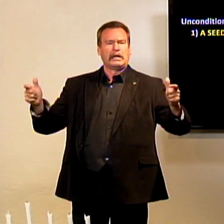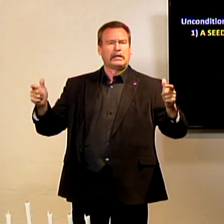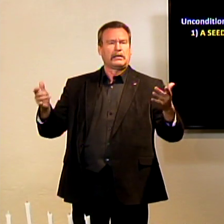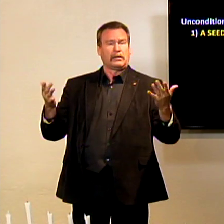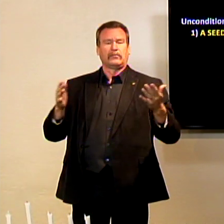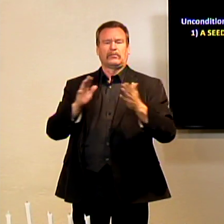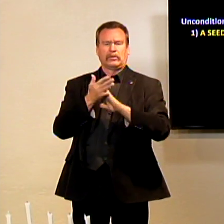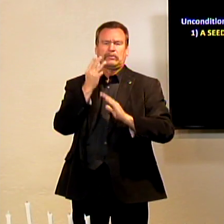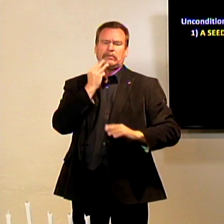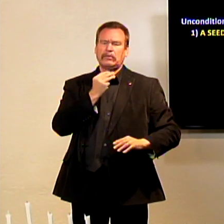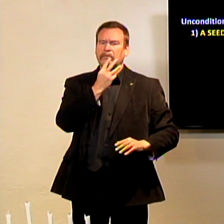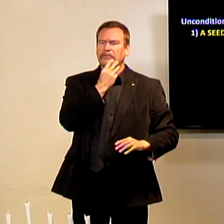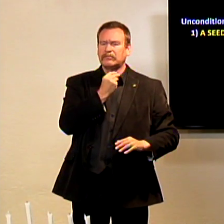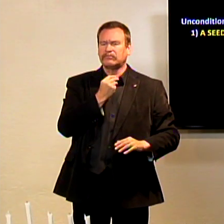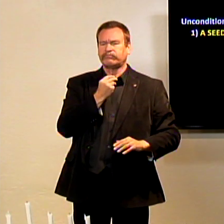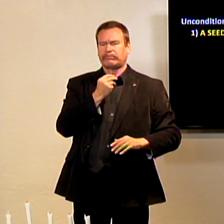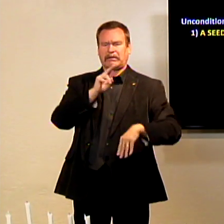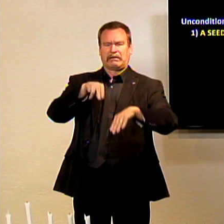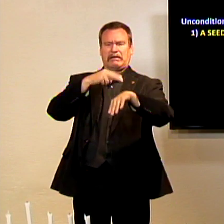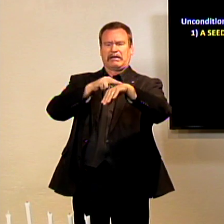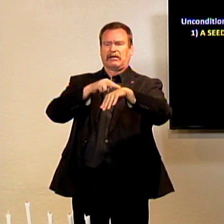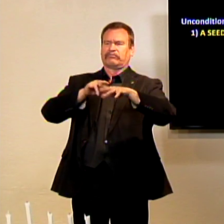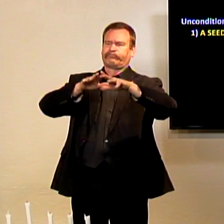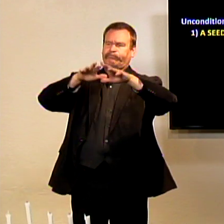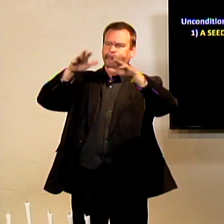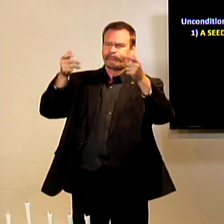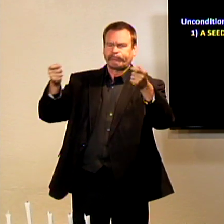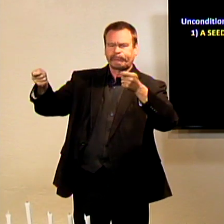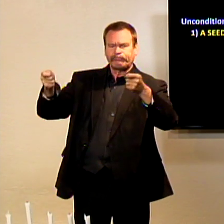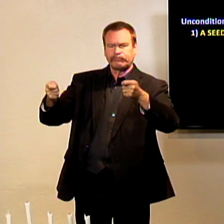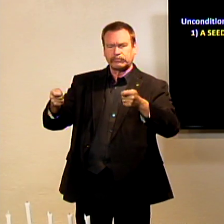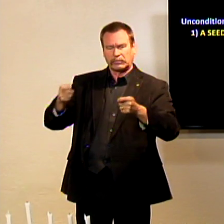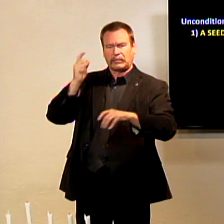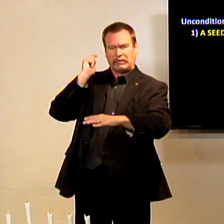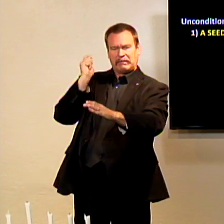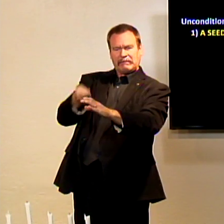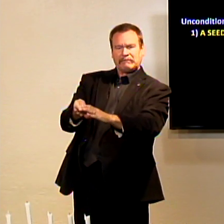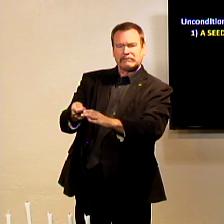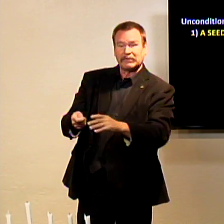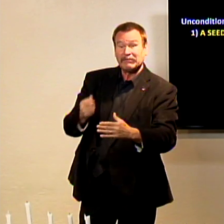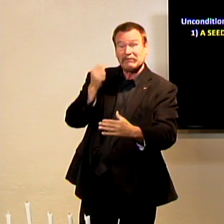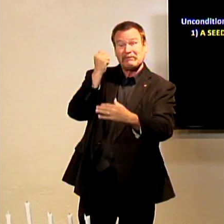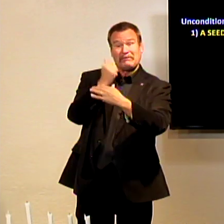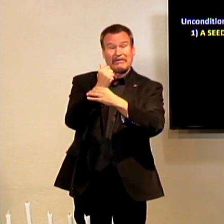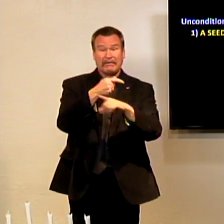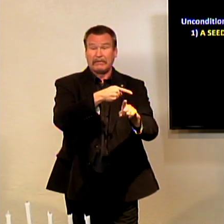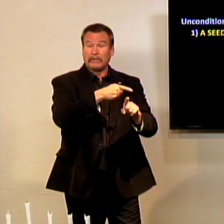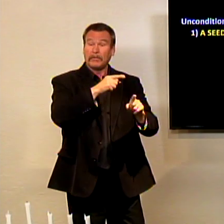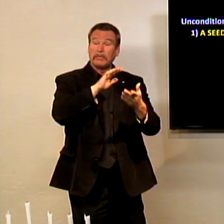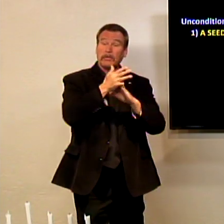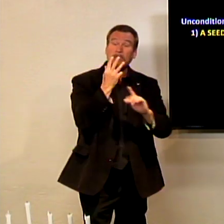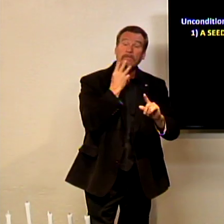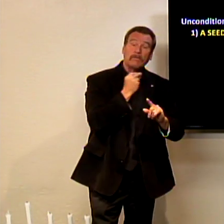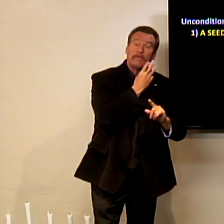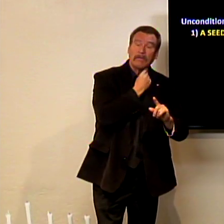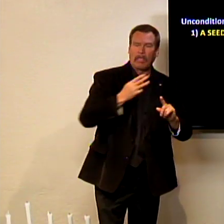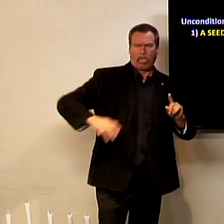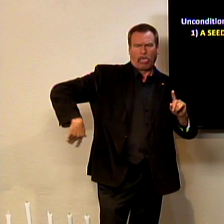A great nation. The Israelites would become a great nation that would rule. So this was given